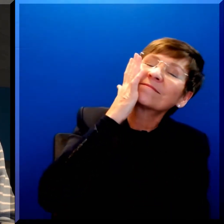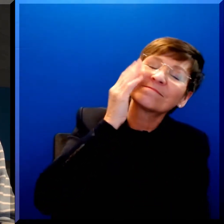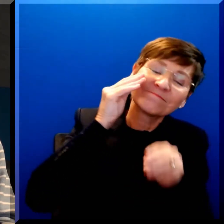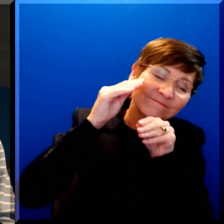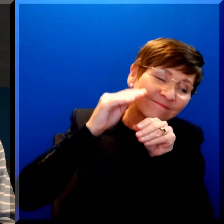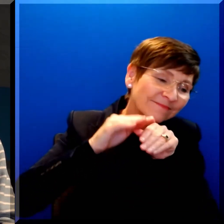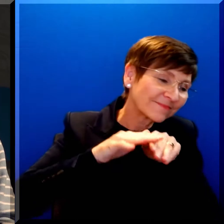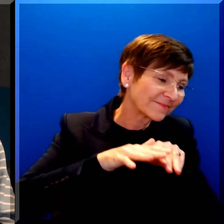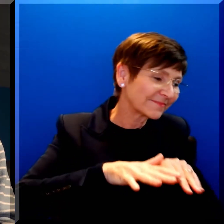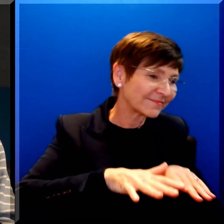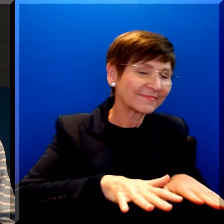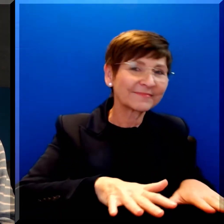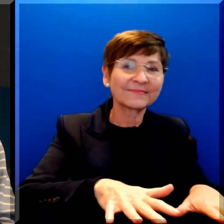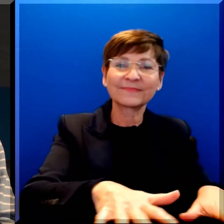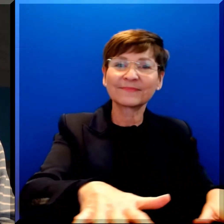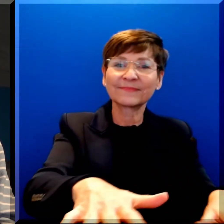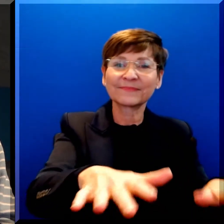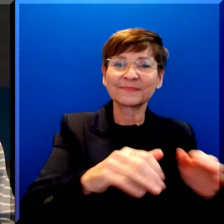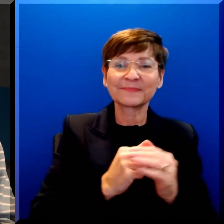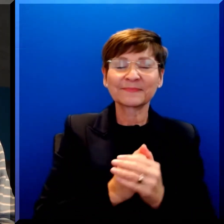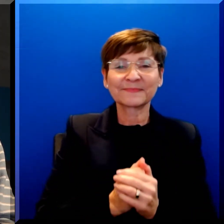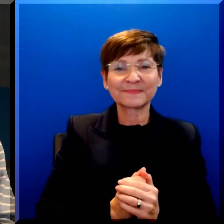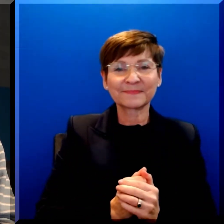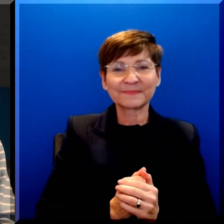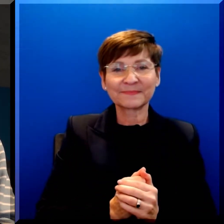earth. You're beaming everywhere.